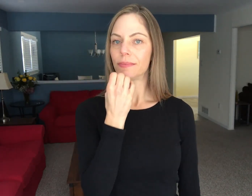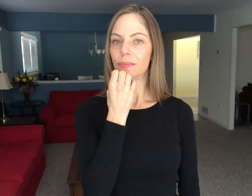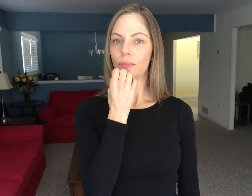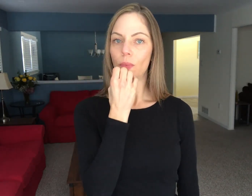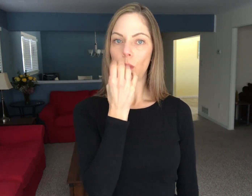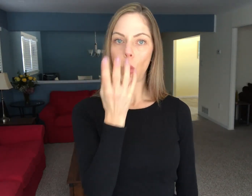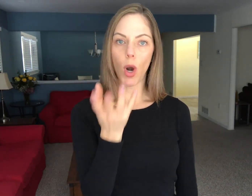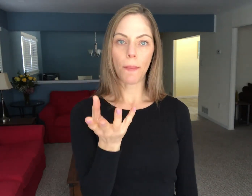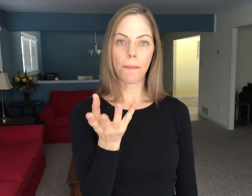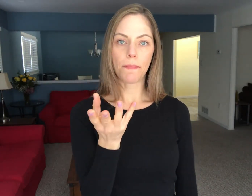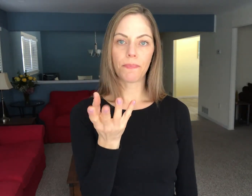warm.